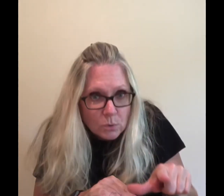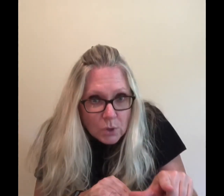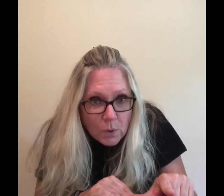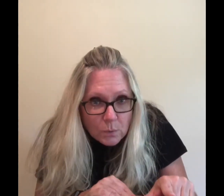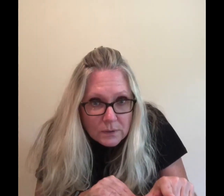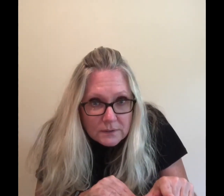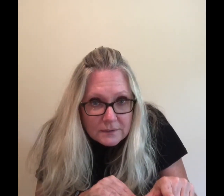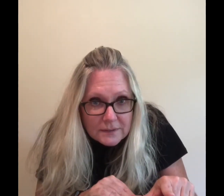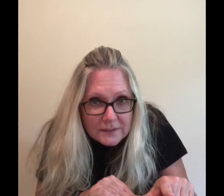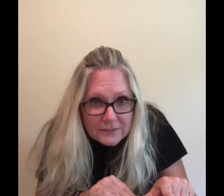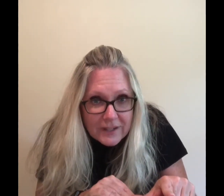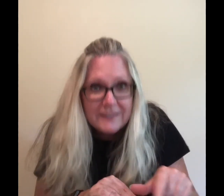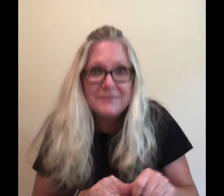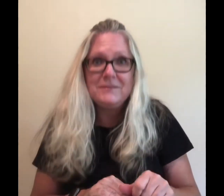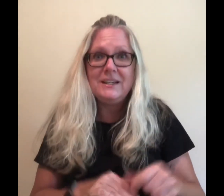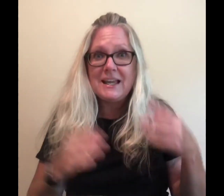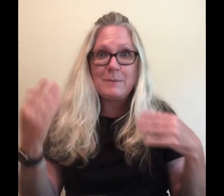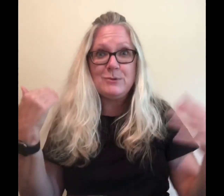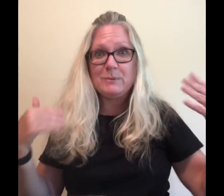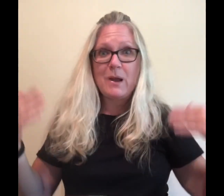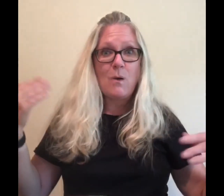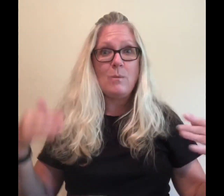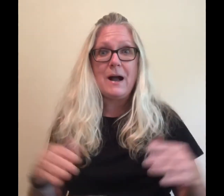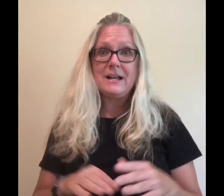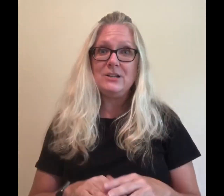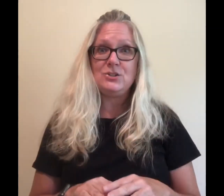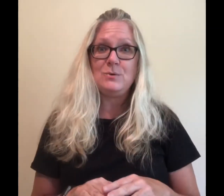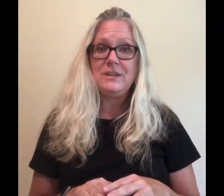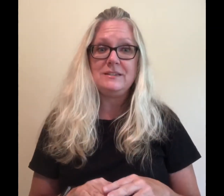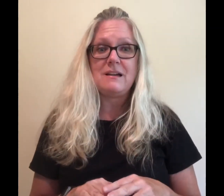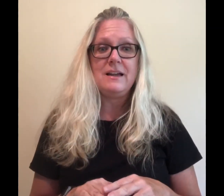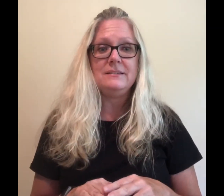low, right? Again, I'm using my whole body to show these signs.